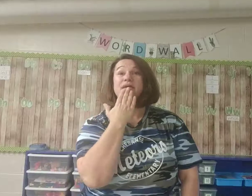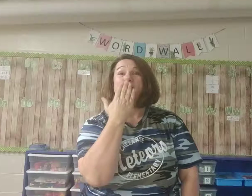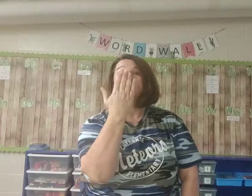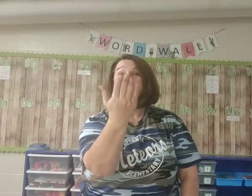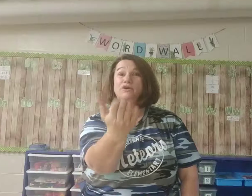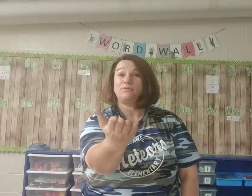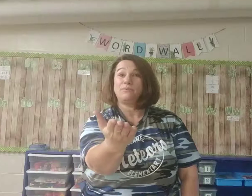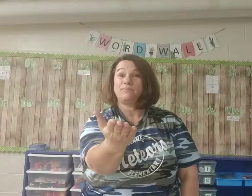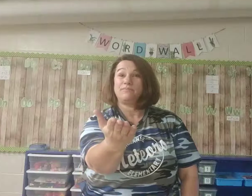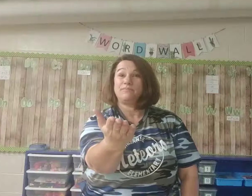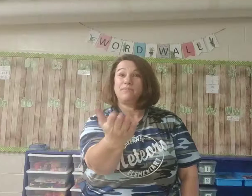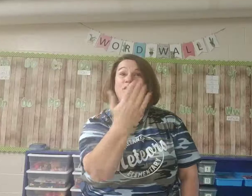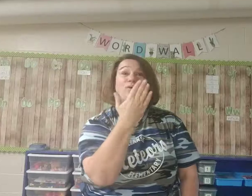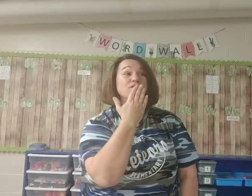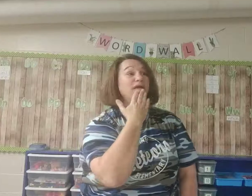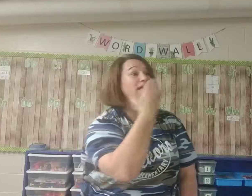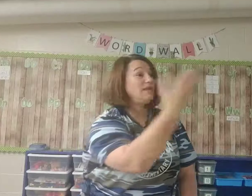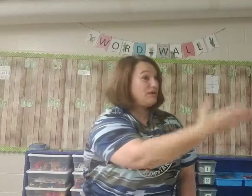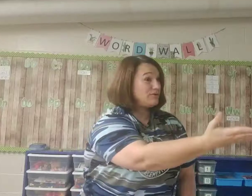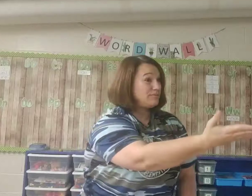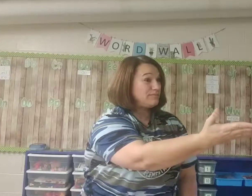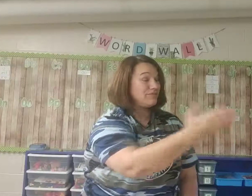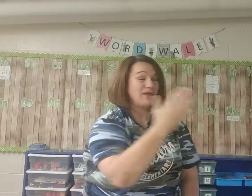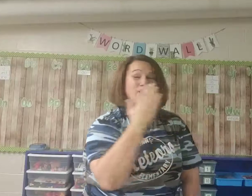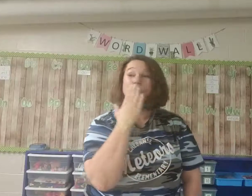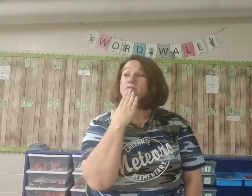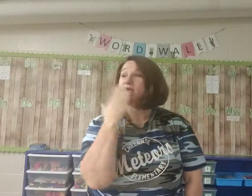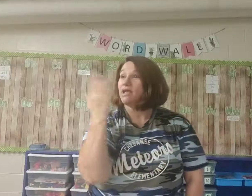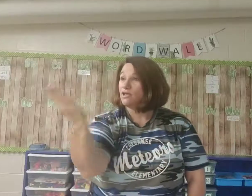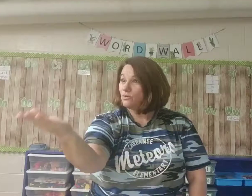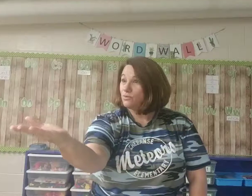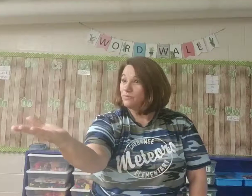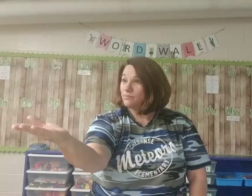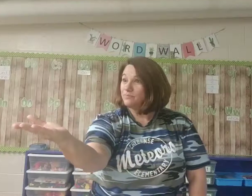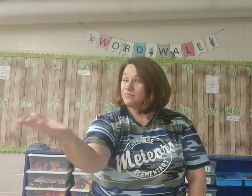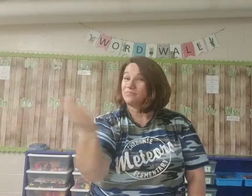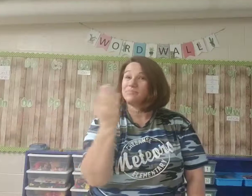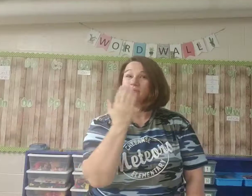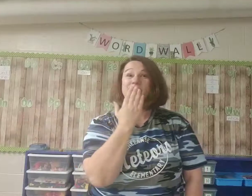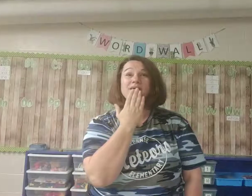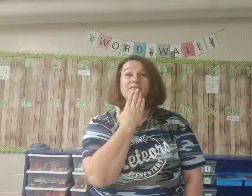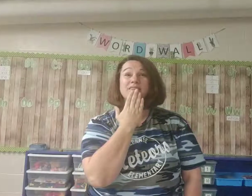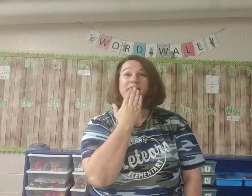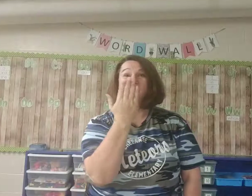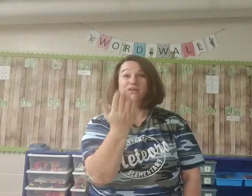Thank you, or thank you, or thank you. Thank you.